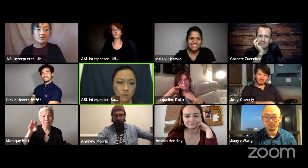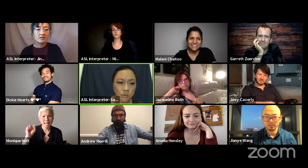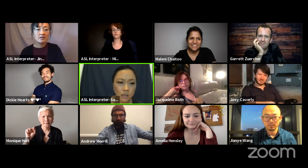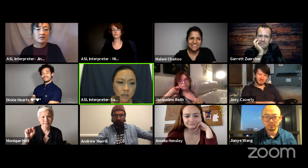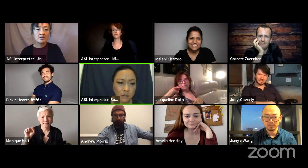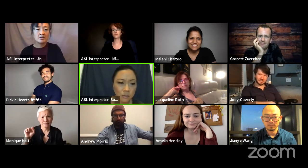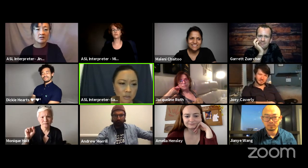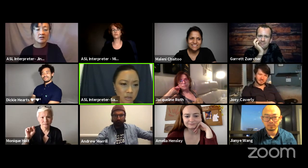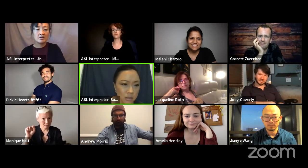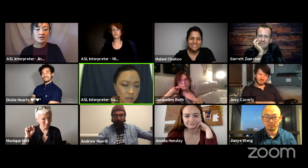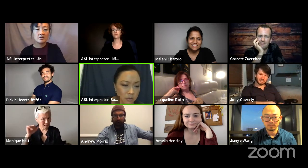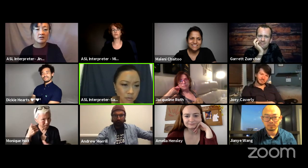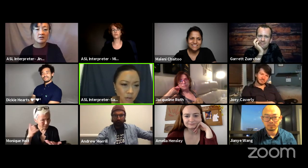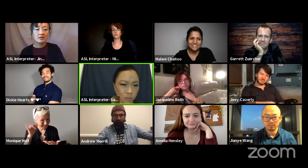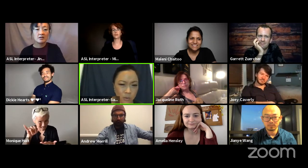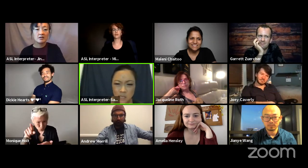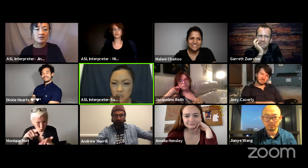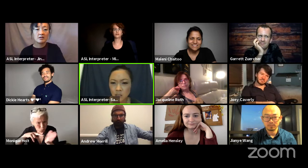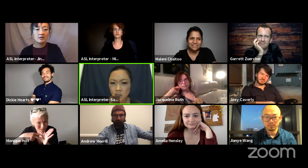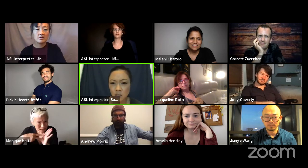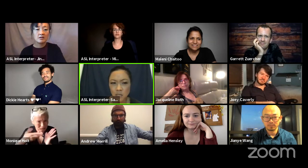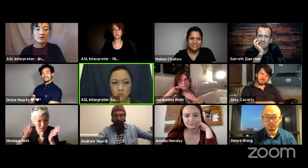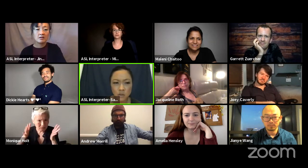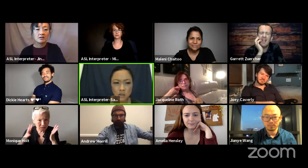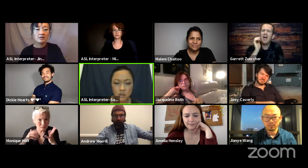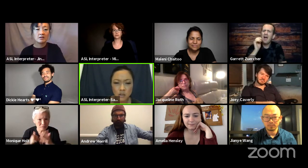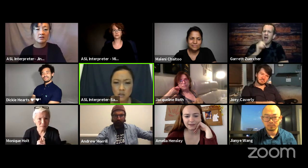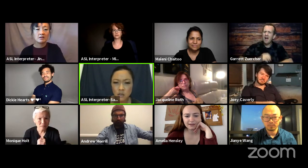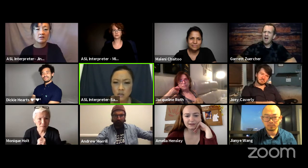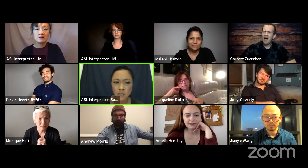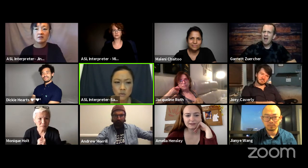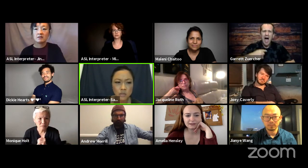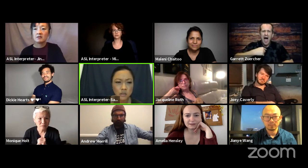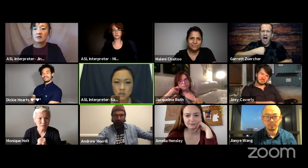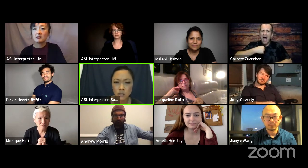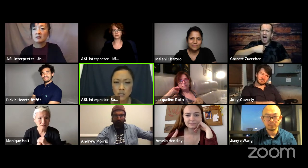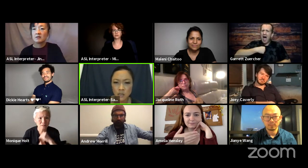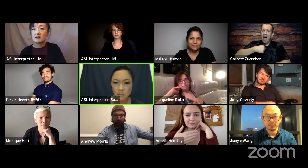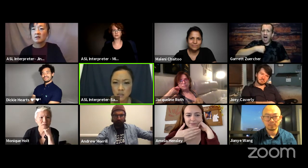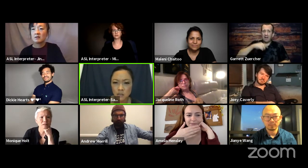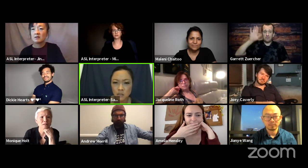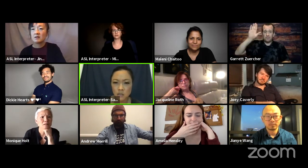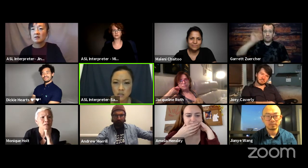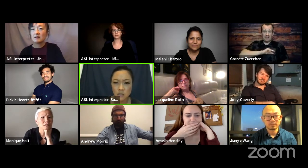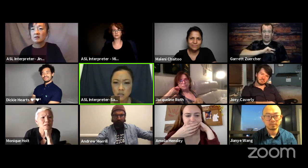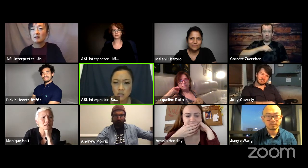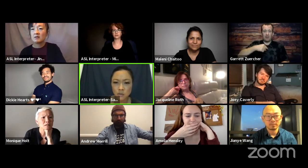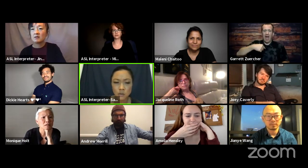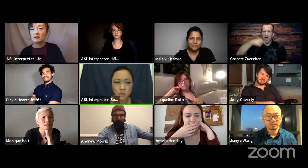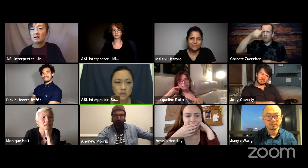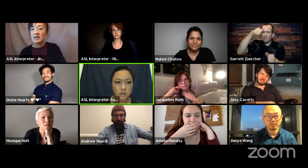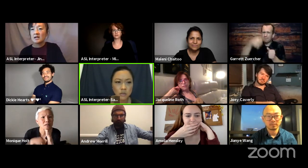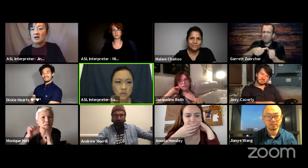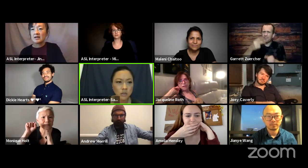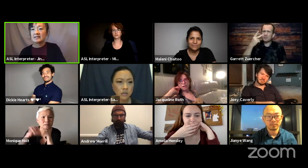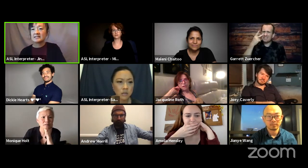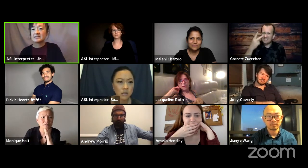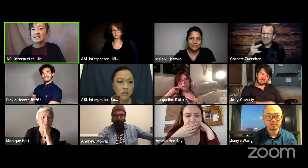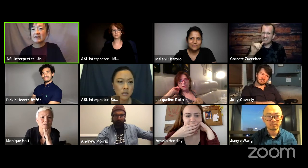what that was from. Was that a non-manual marker, non-manual signal in NMS? Is that what it was? Okay, this is Garrett. I